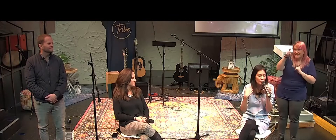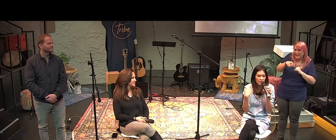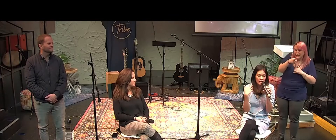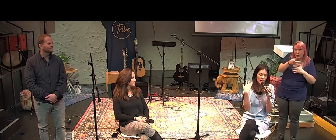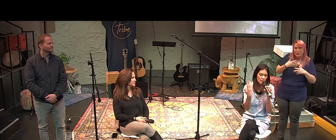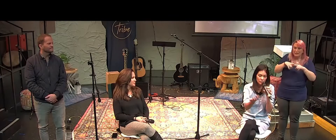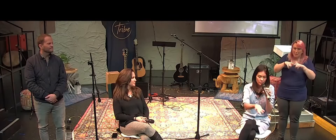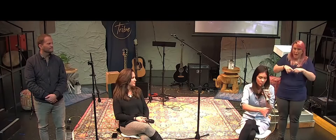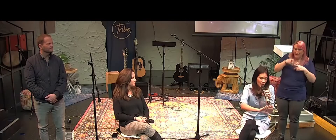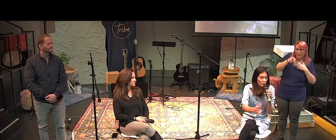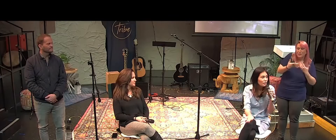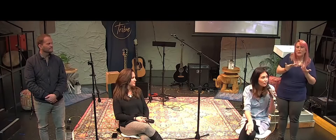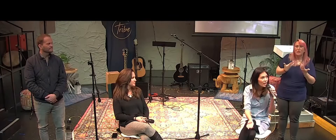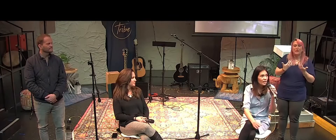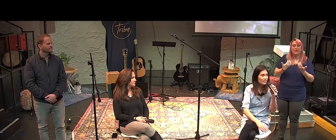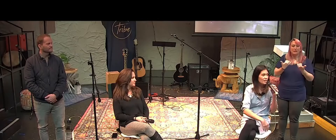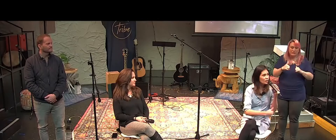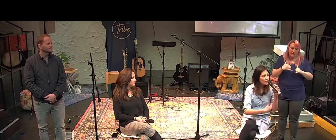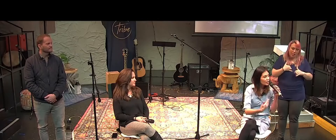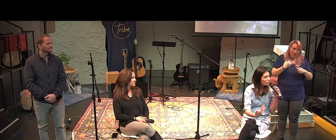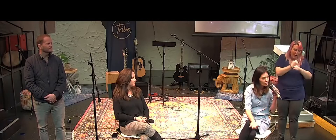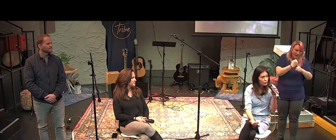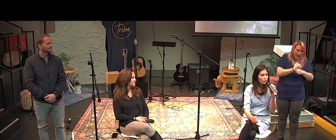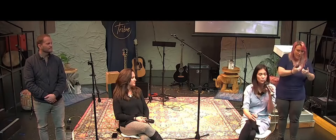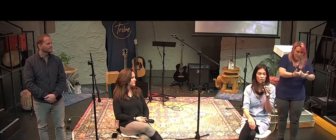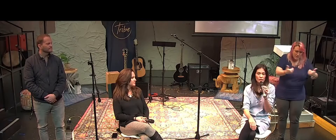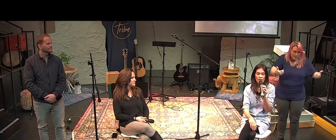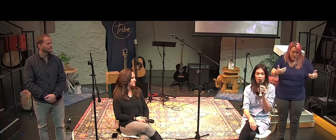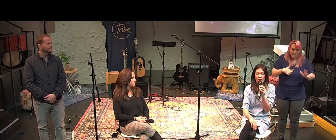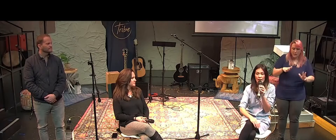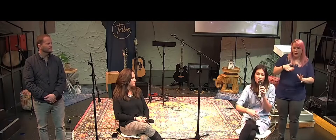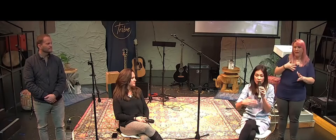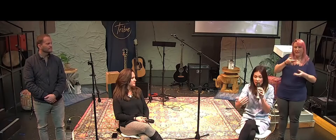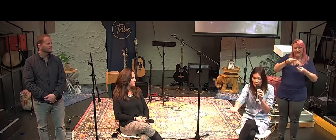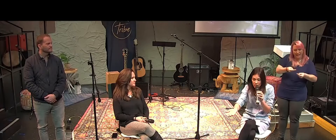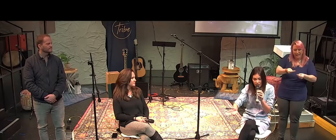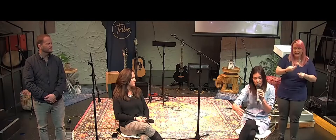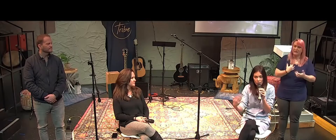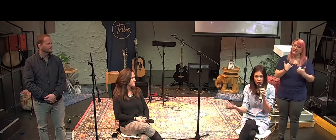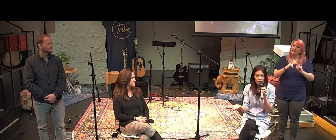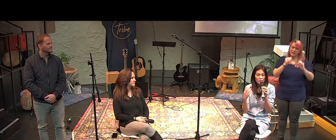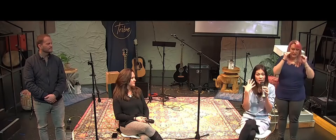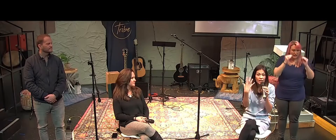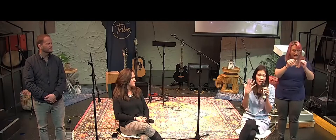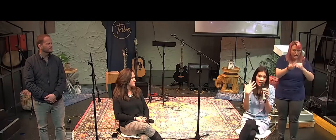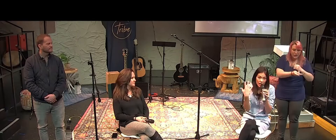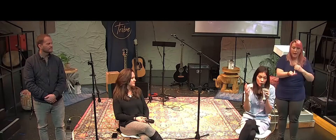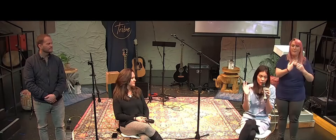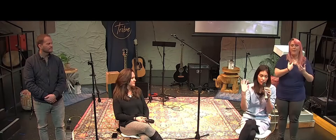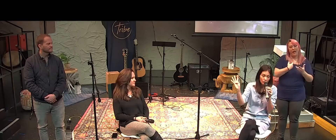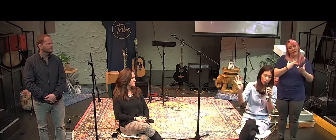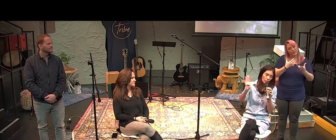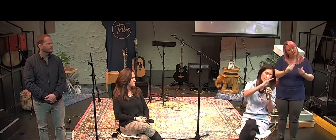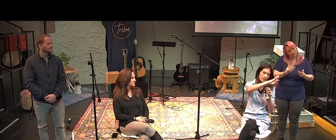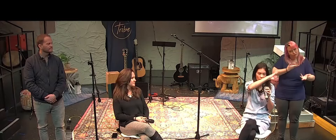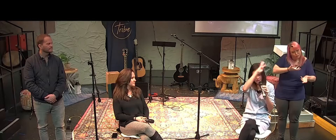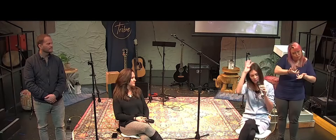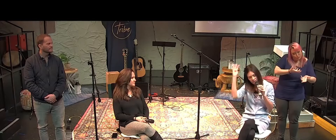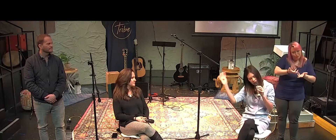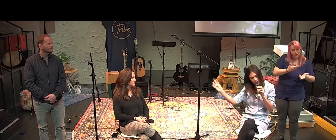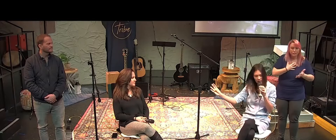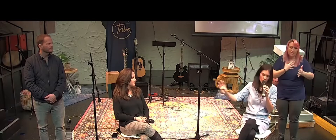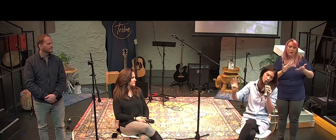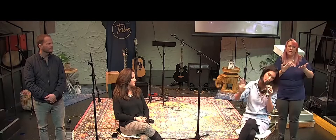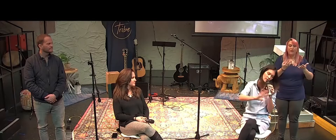still have to break up the fights and still get them food and still teach them and nurture them and engage with four that talk